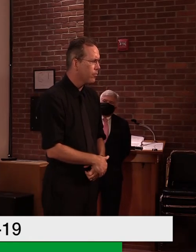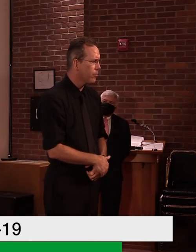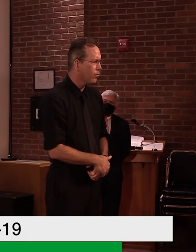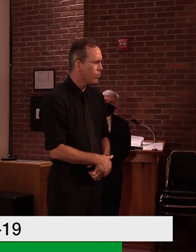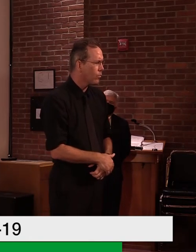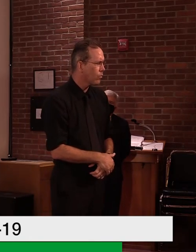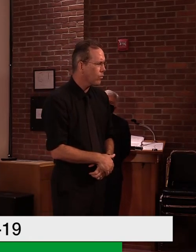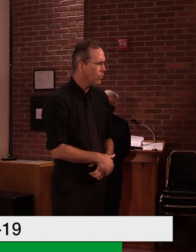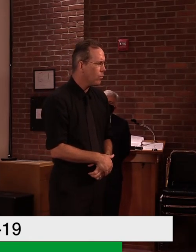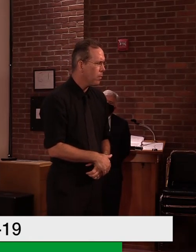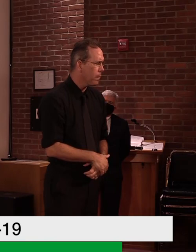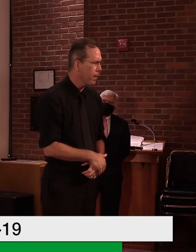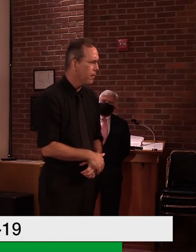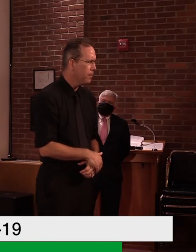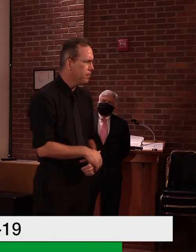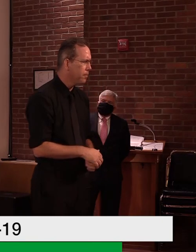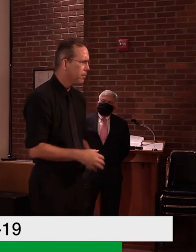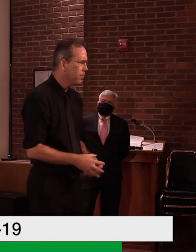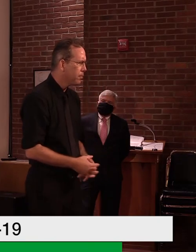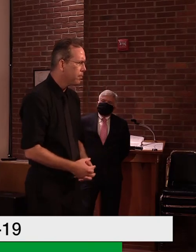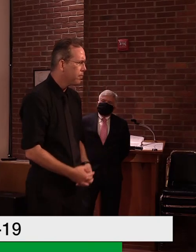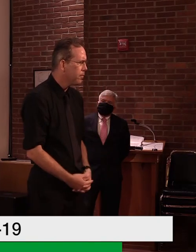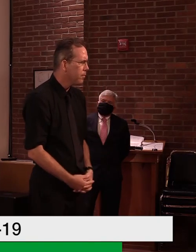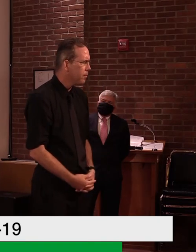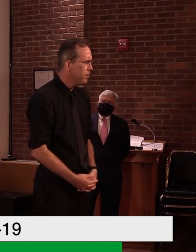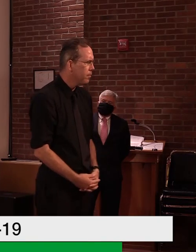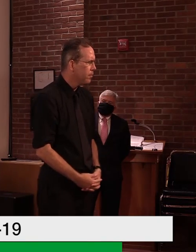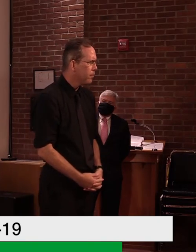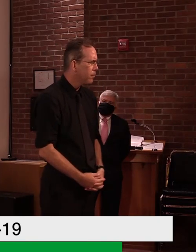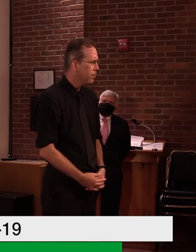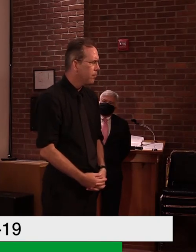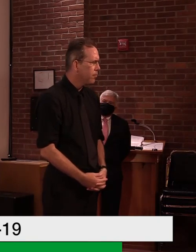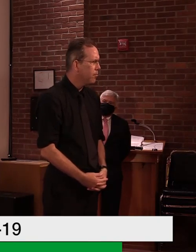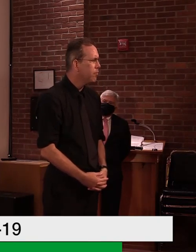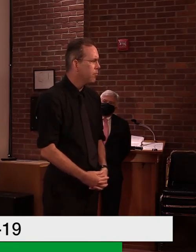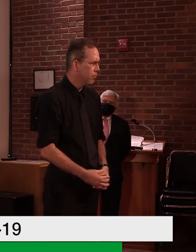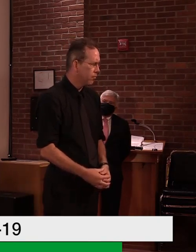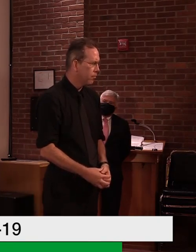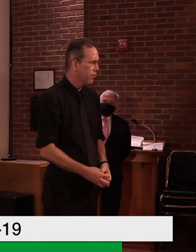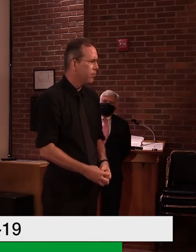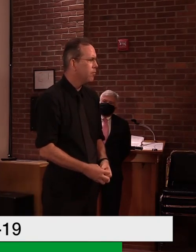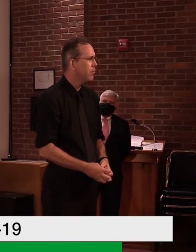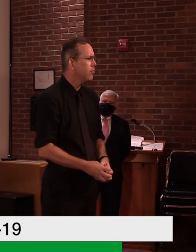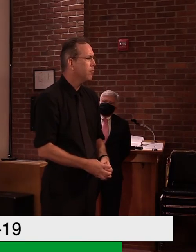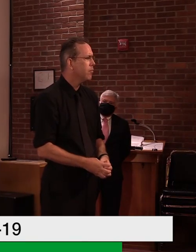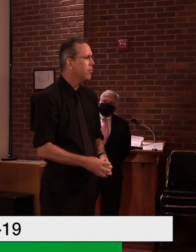uniformly asymptomatic. Asymptomatic, okay, thank you. That's my question.